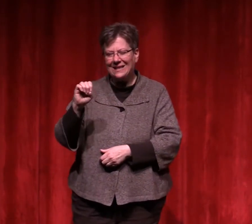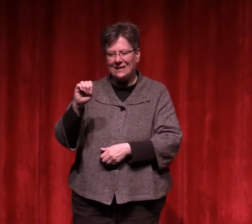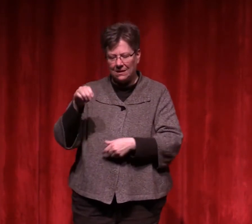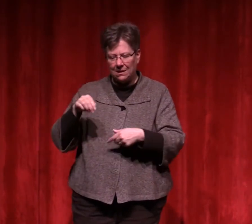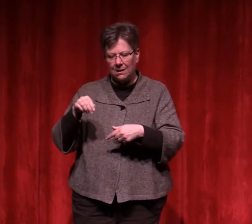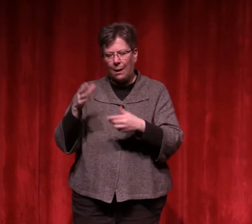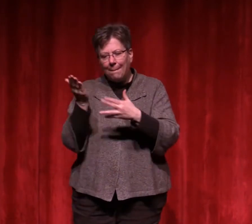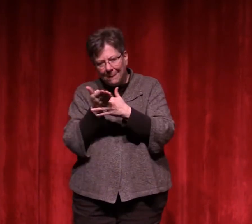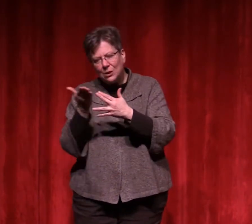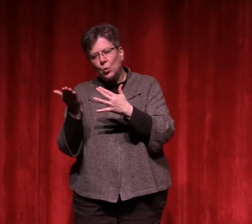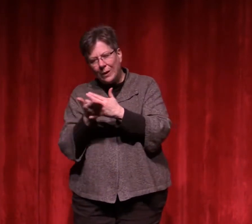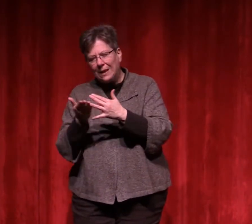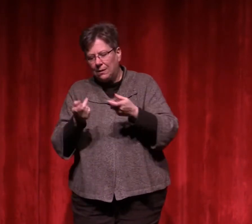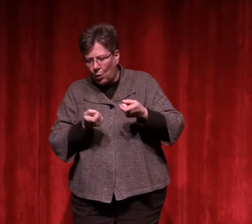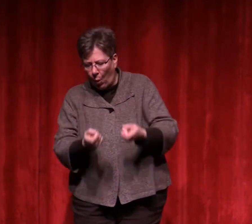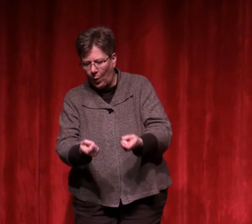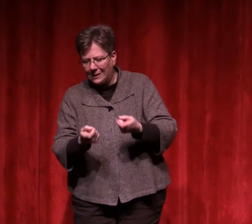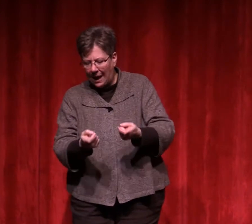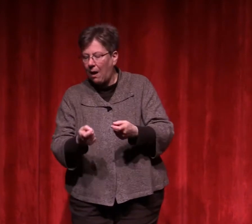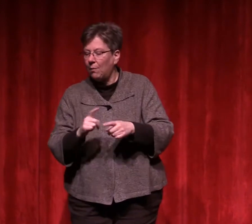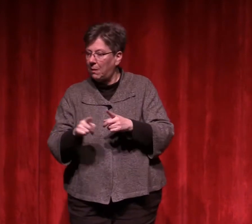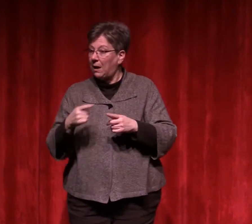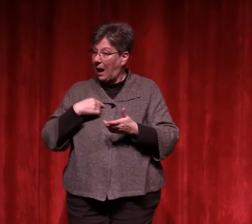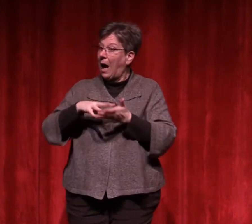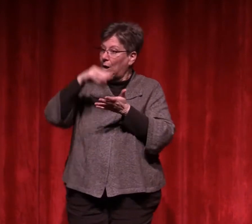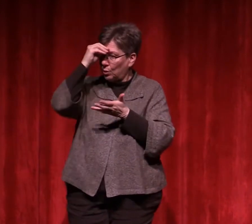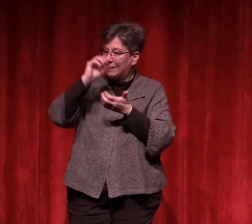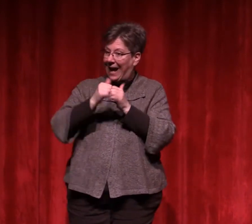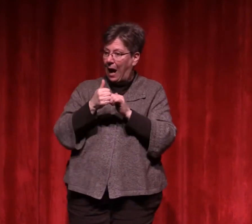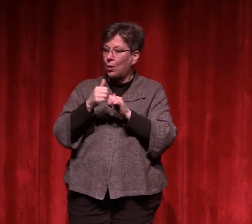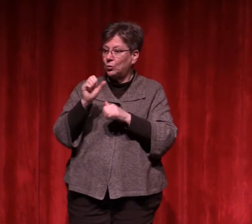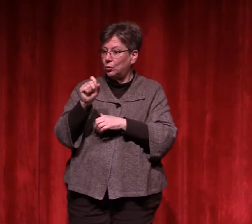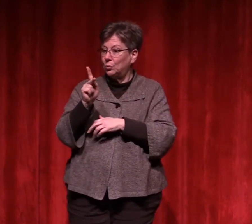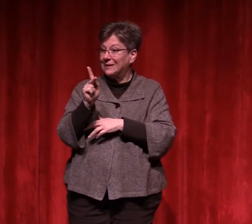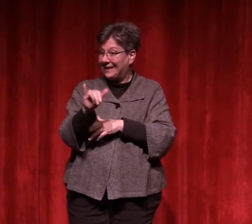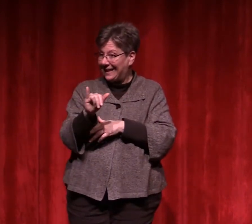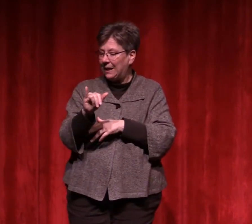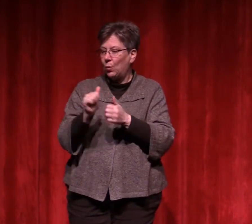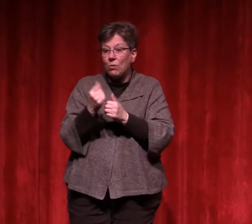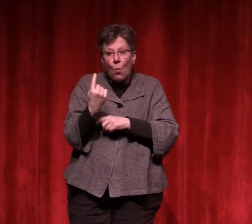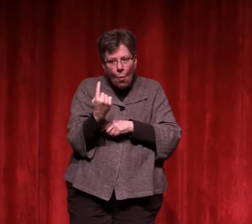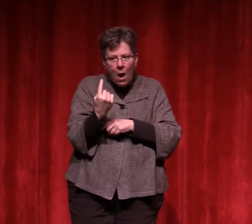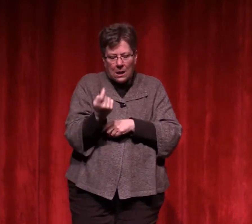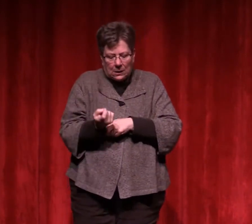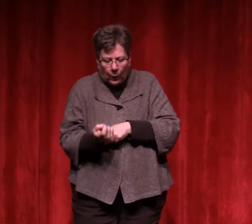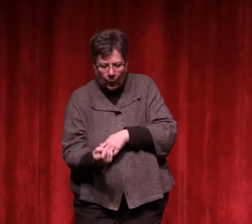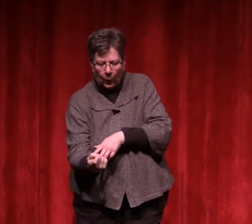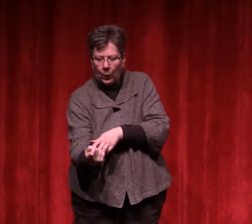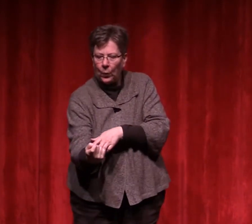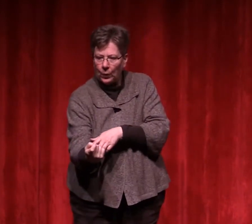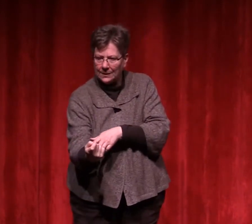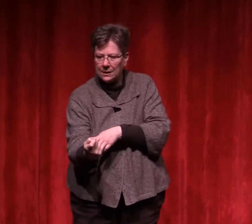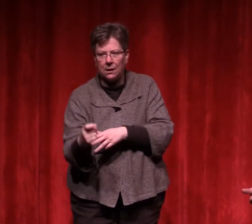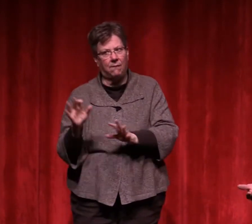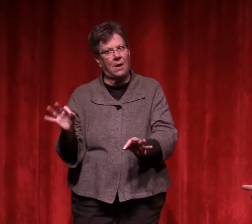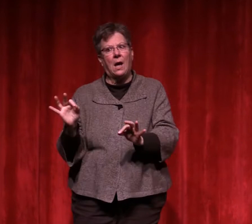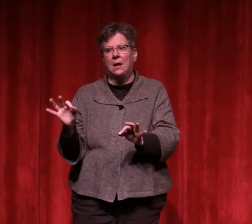pack. But I learned how to ski in a monoski. Whole new experience. It's fantastic.